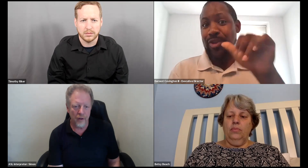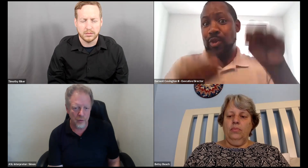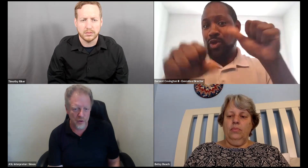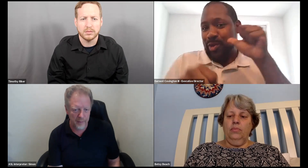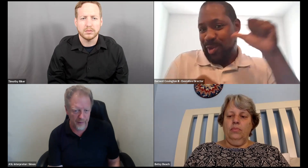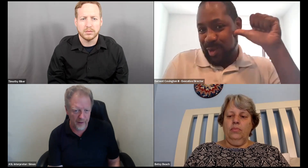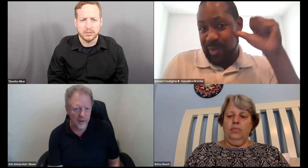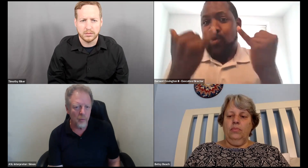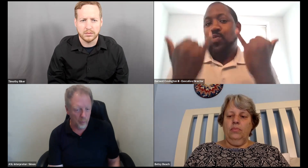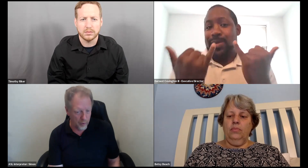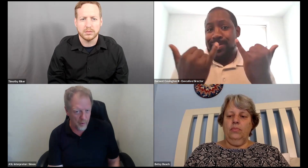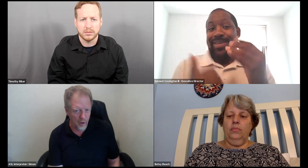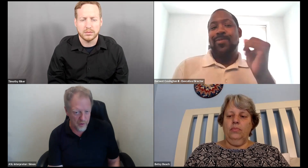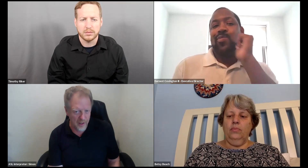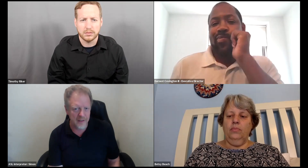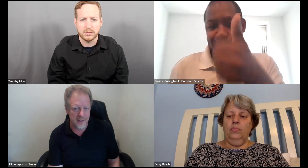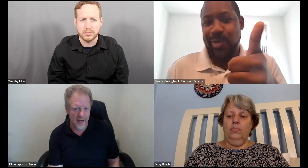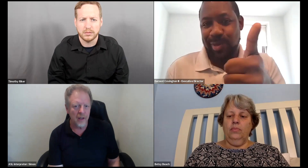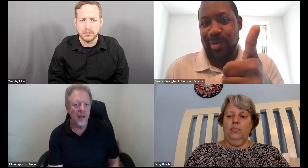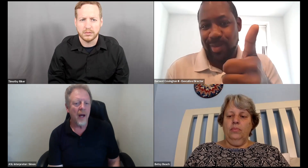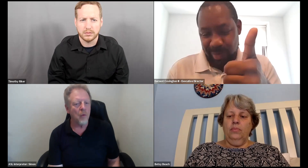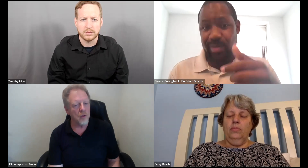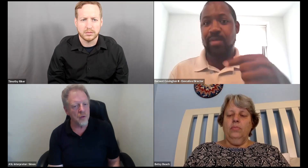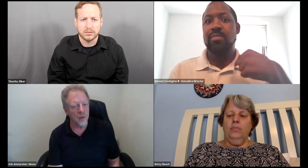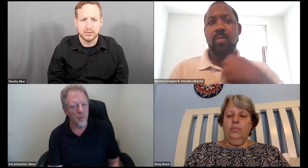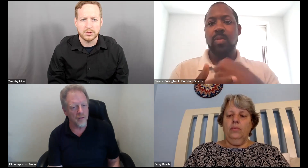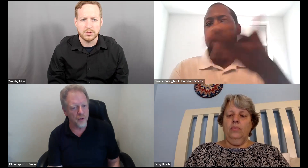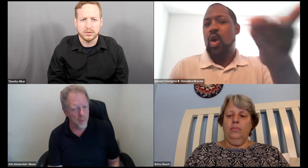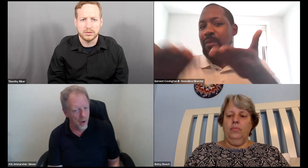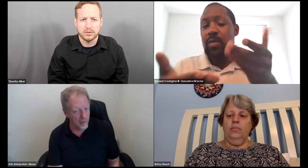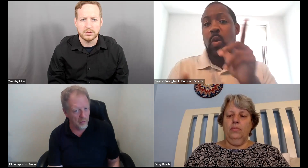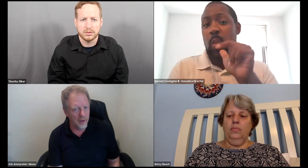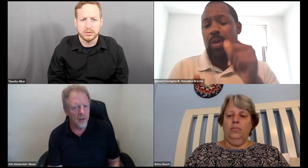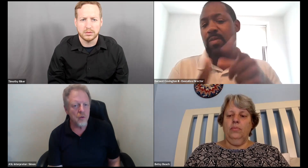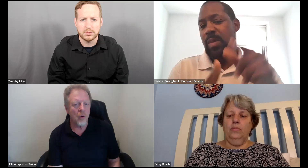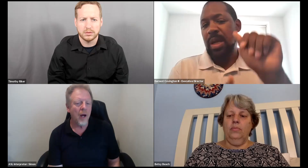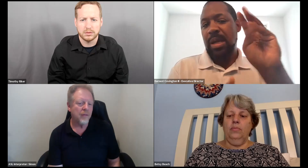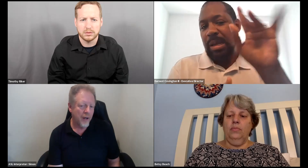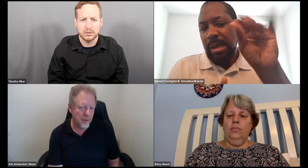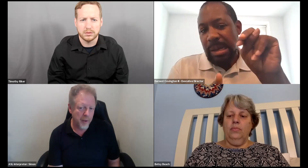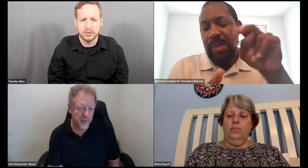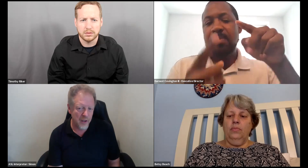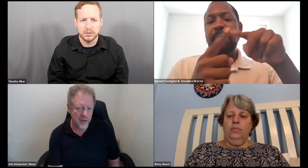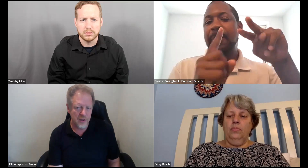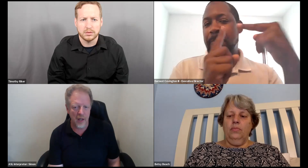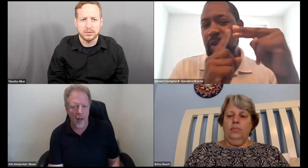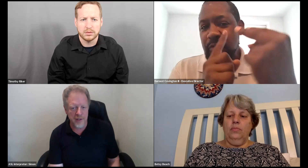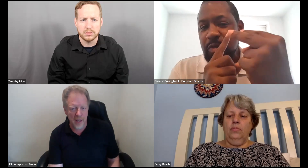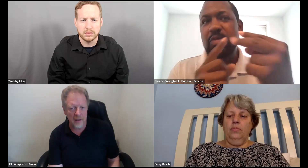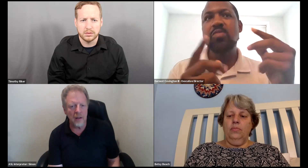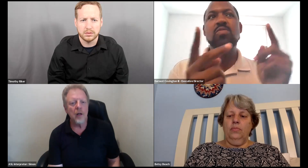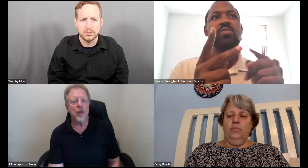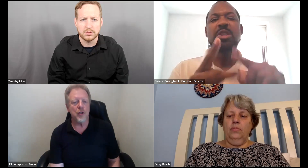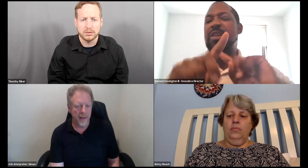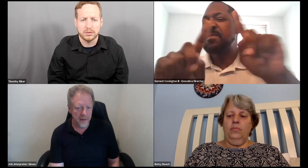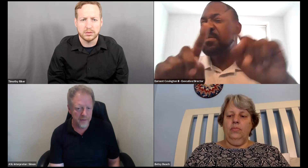the virtual job fair, which we hosted, and today, and we're also doing one for tomorrow. So I invited some people such as